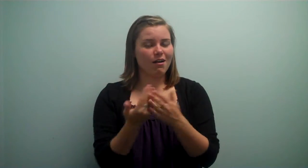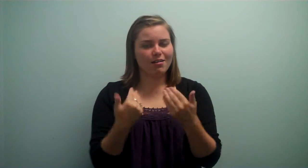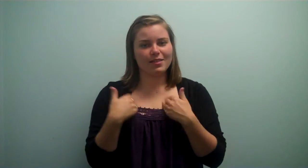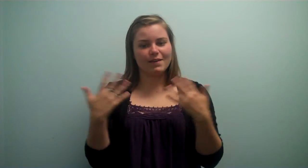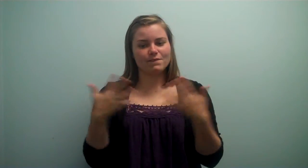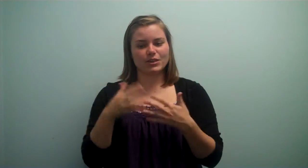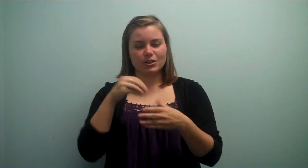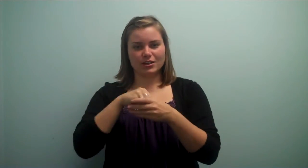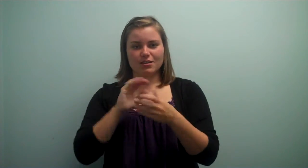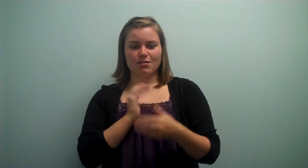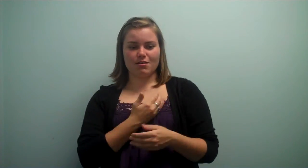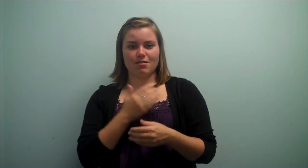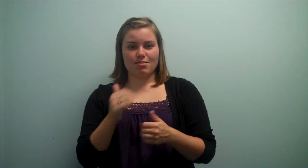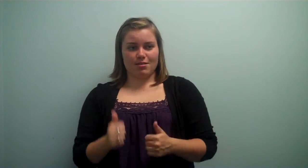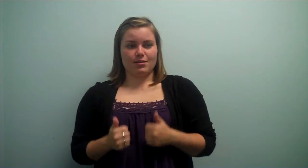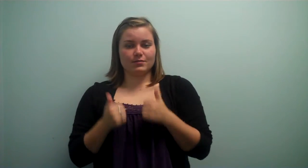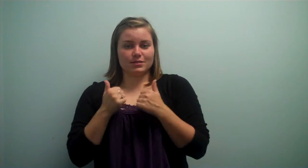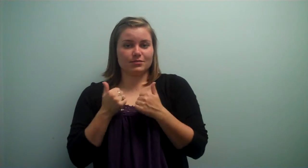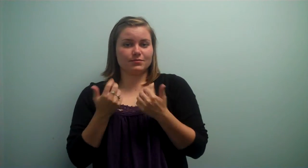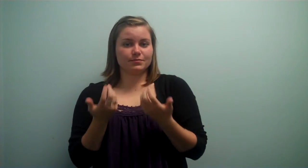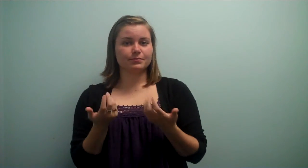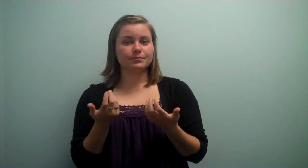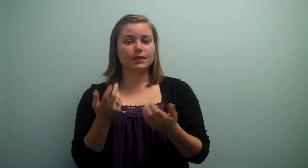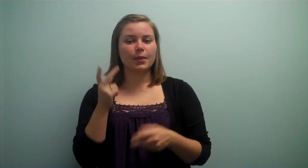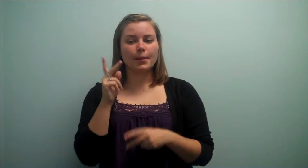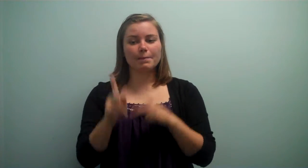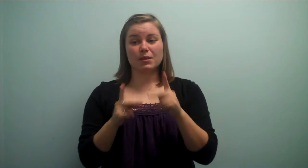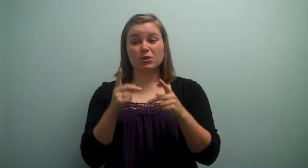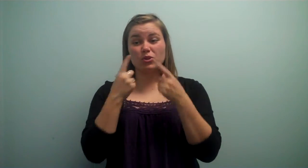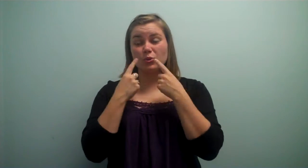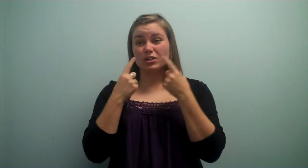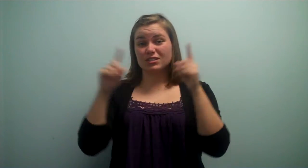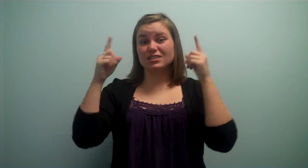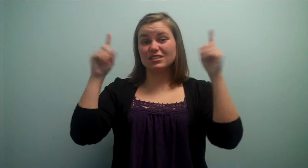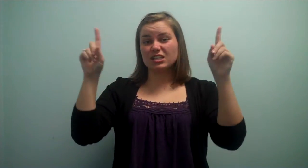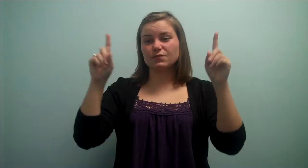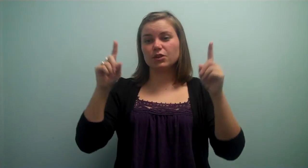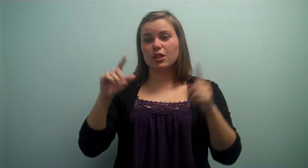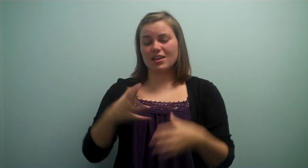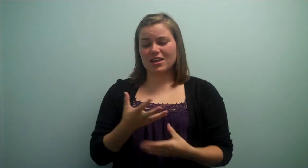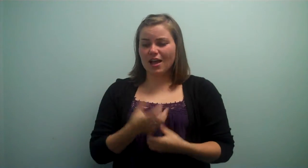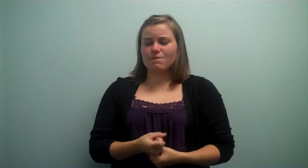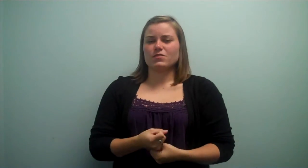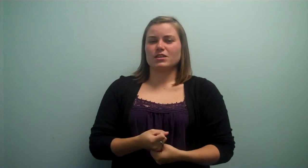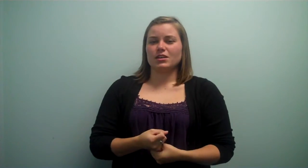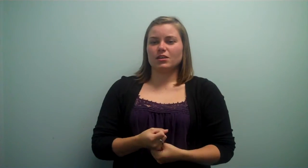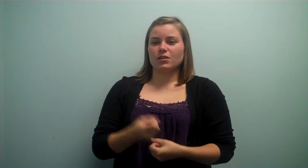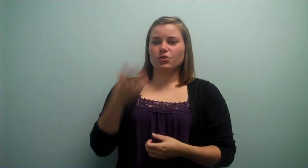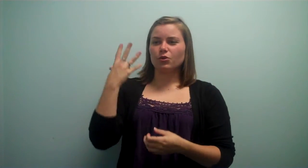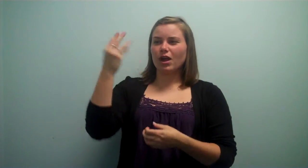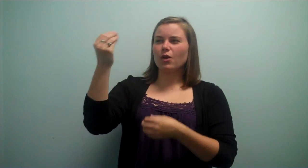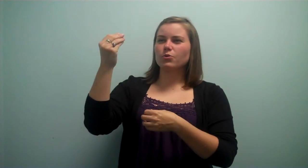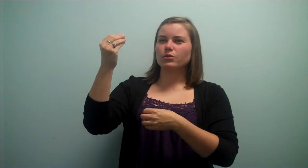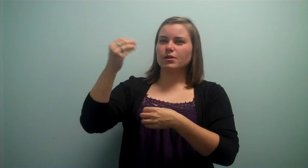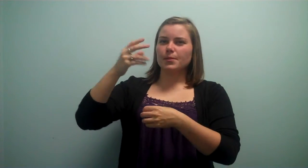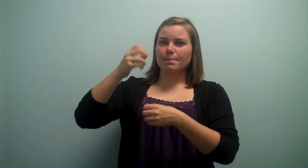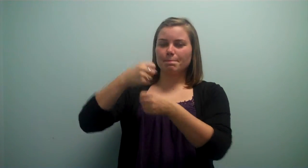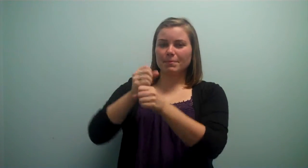our lives. Even the people who are very successful and self-confident, who are out there making their dreams a